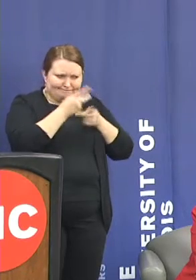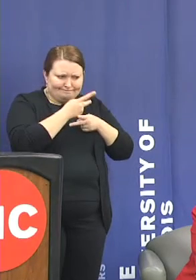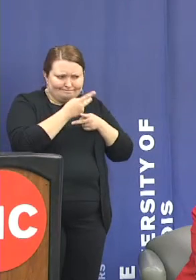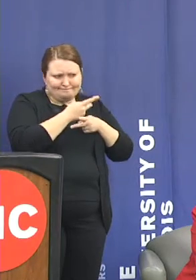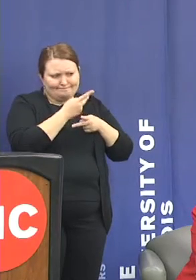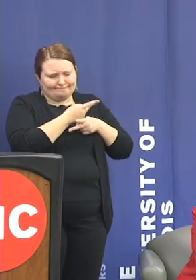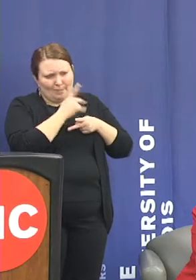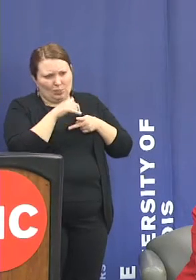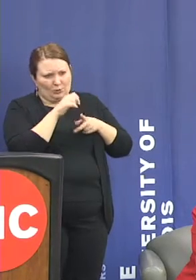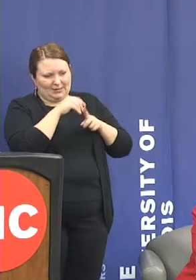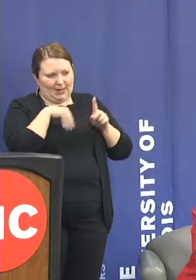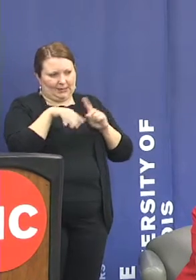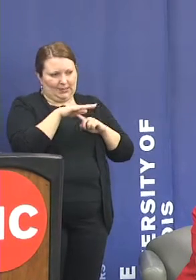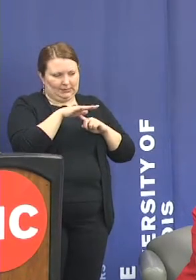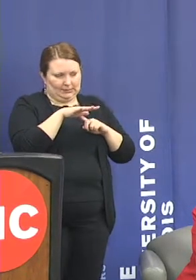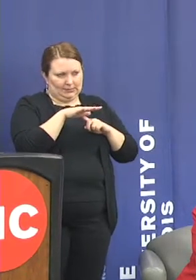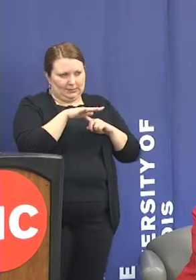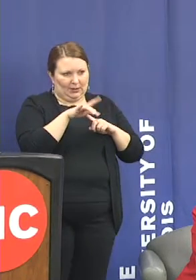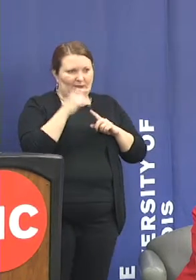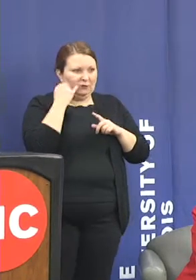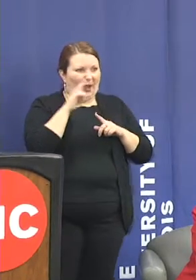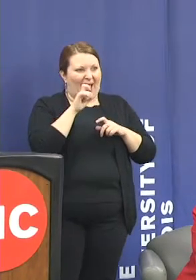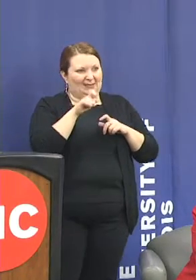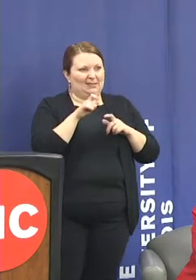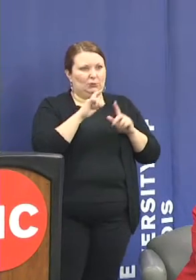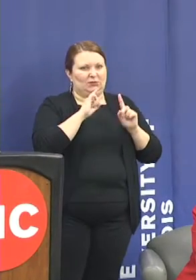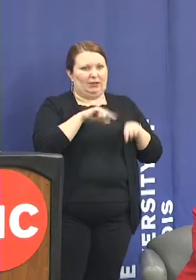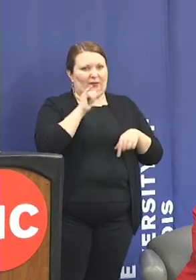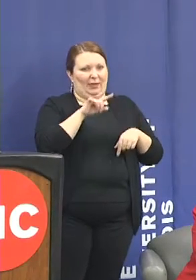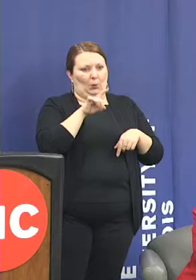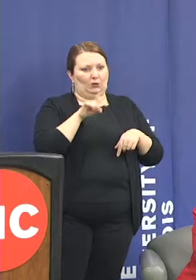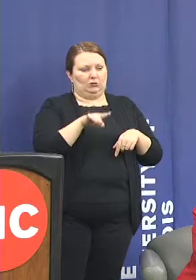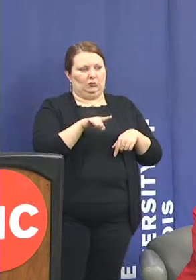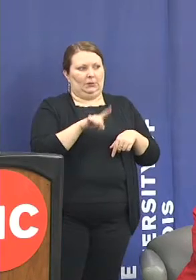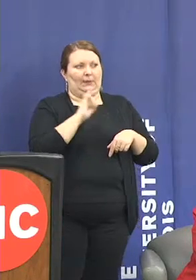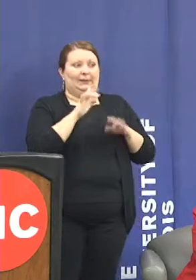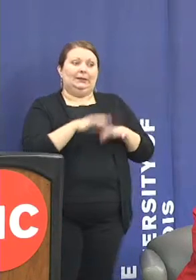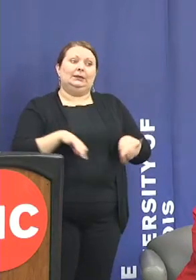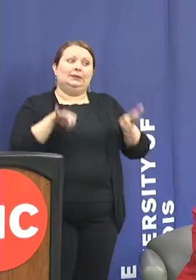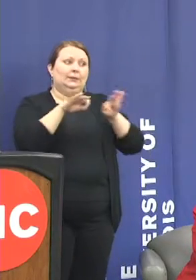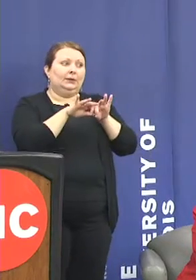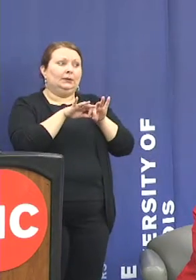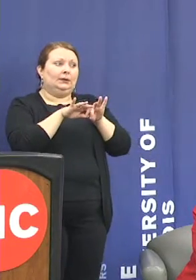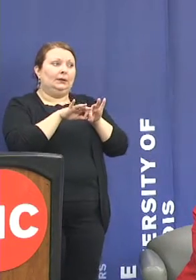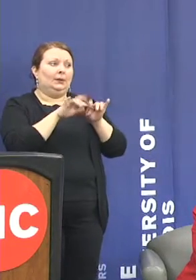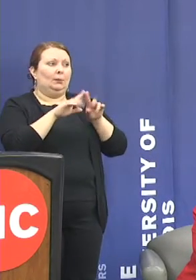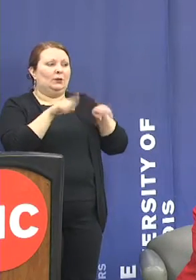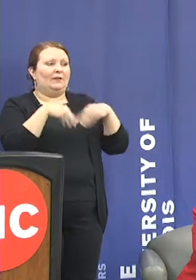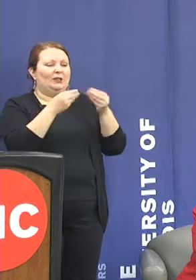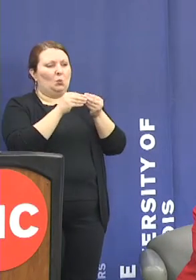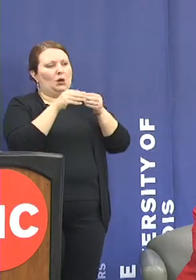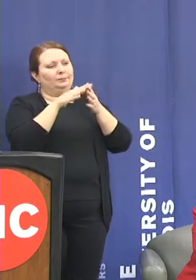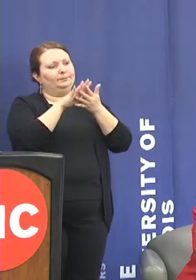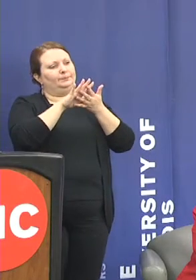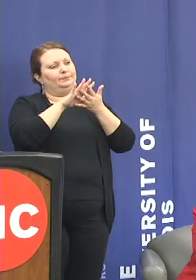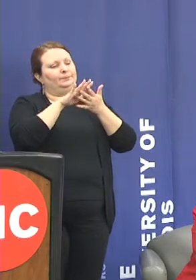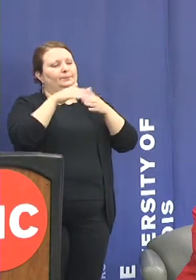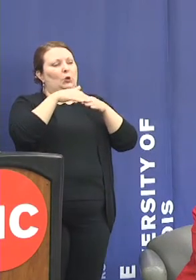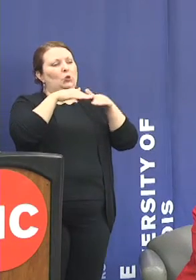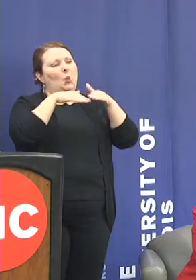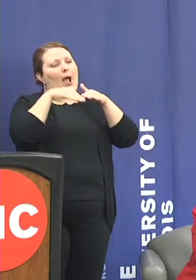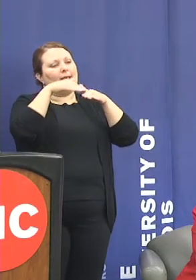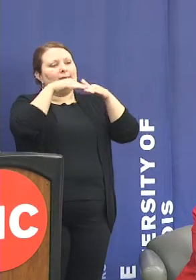we're asking or responding to that question, which is really important and I think provides a more nuanced response,